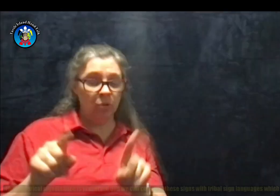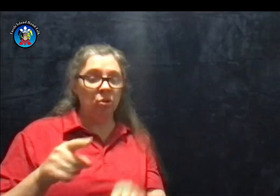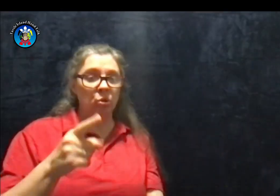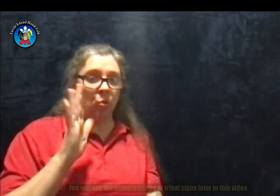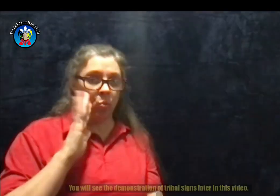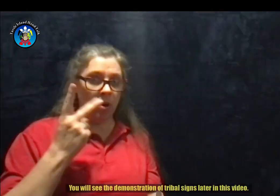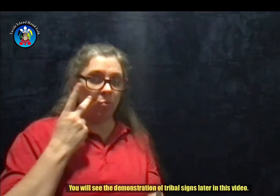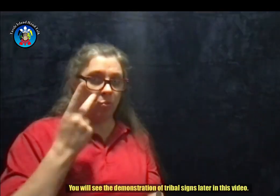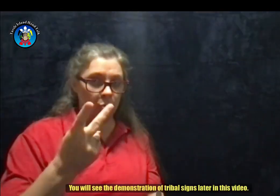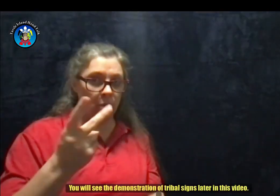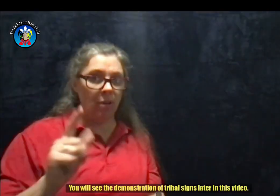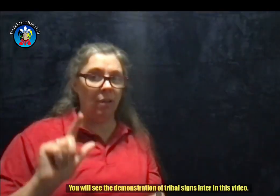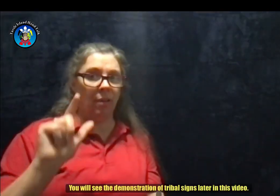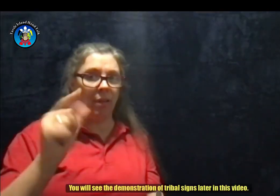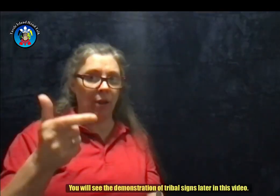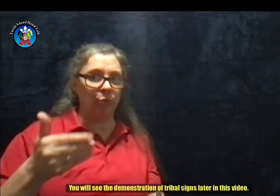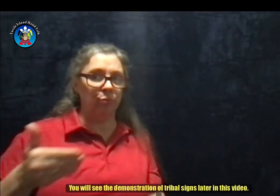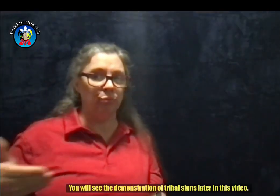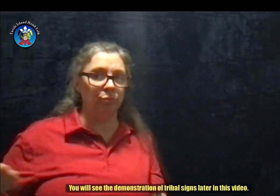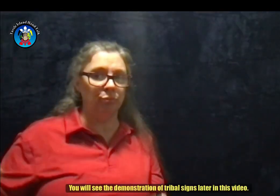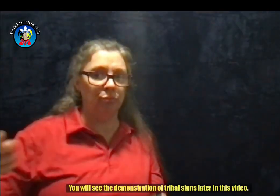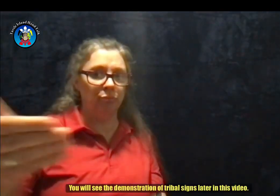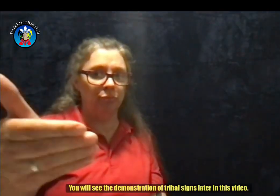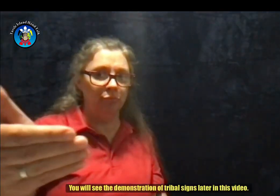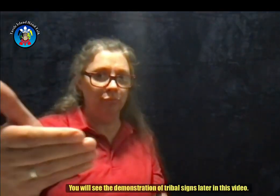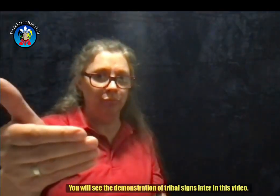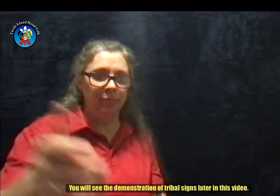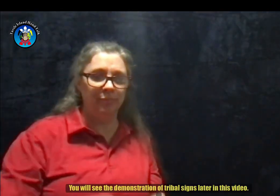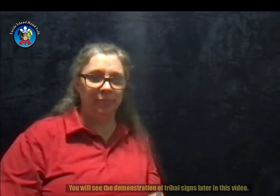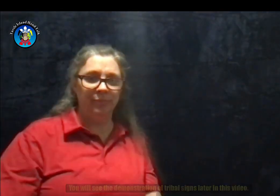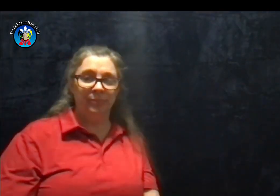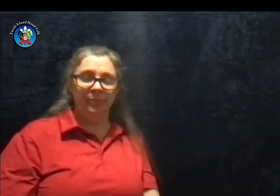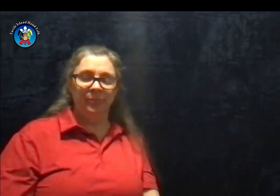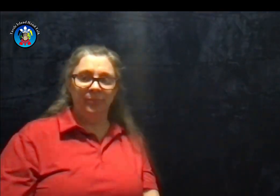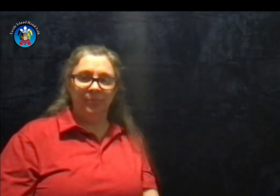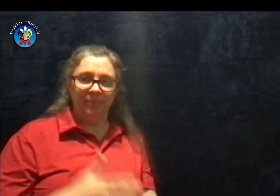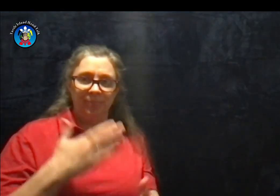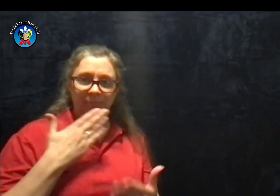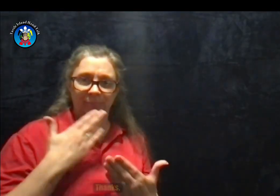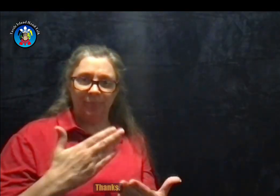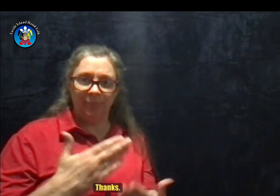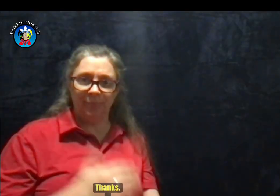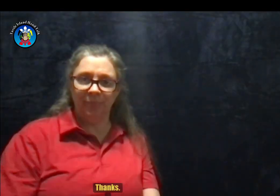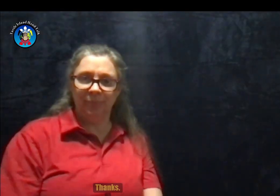ASL. You will see the demonstration of tribal signs later in this video. Thanks.